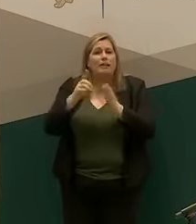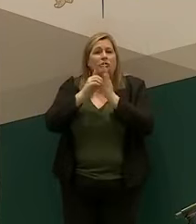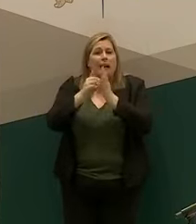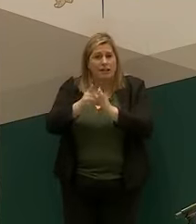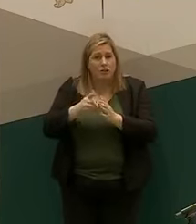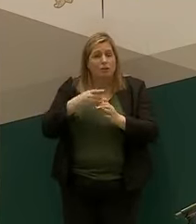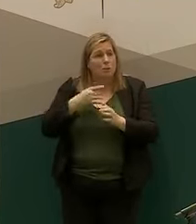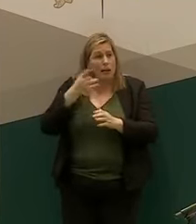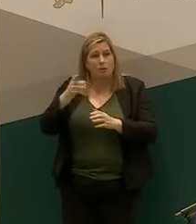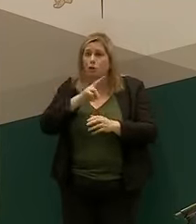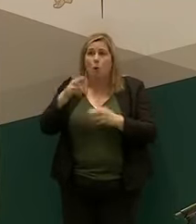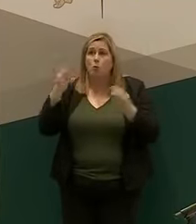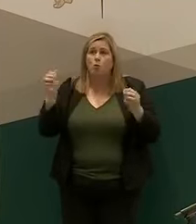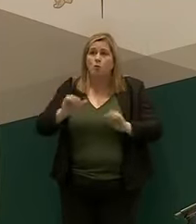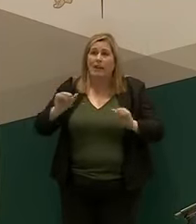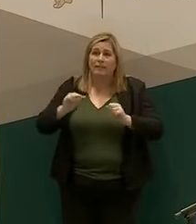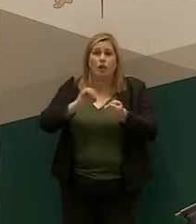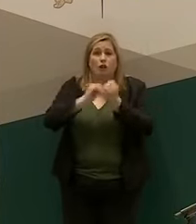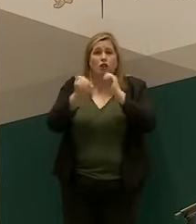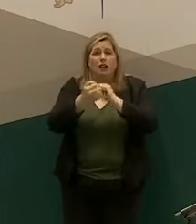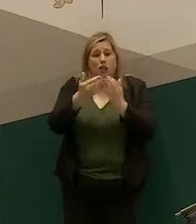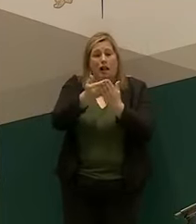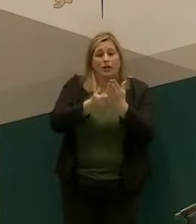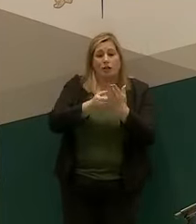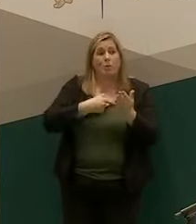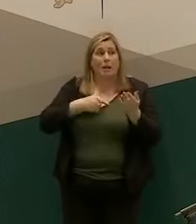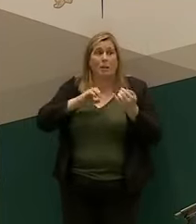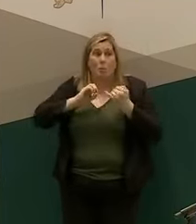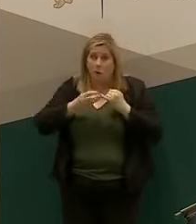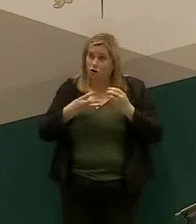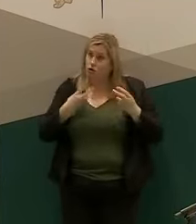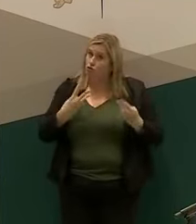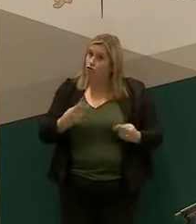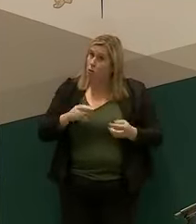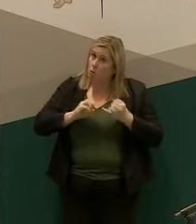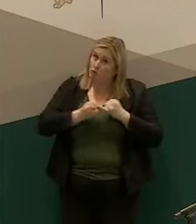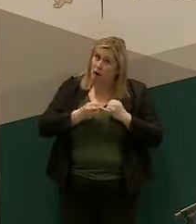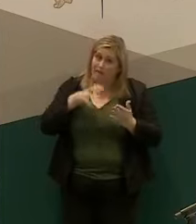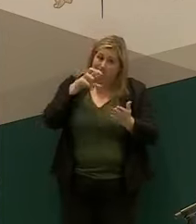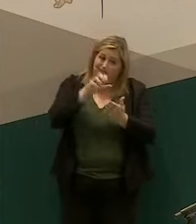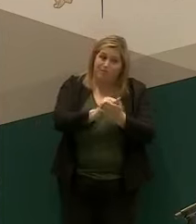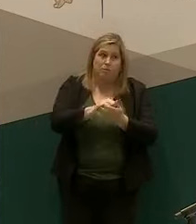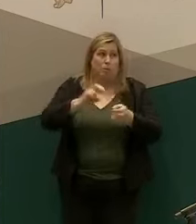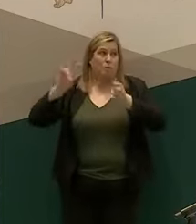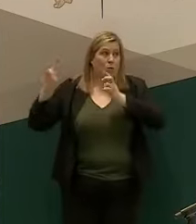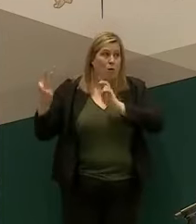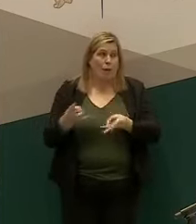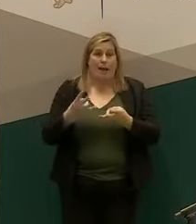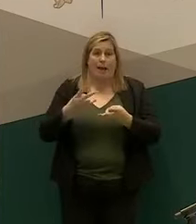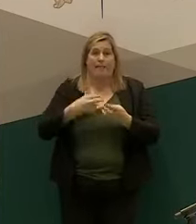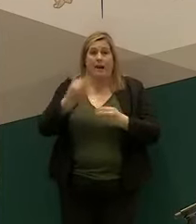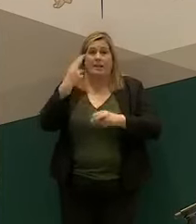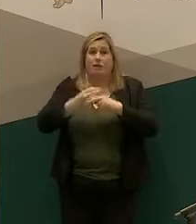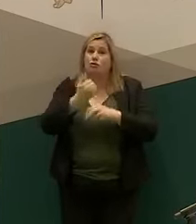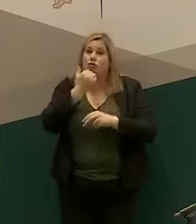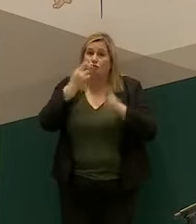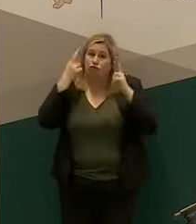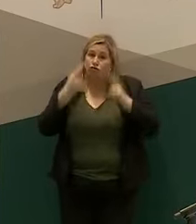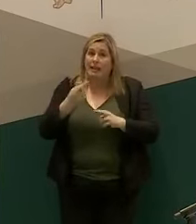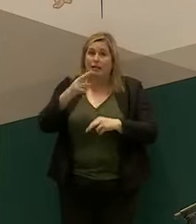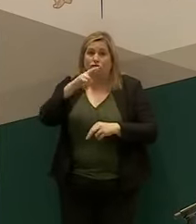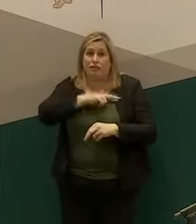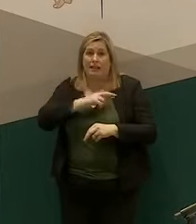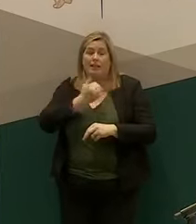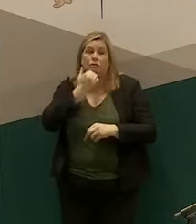for the change in the legislation that we want to try and see to help to get that early reporting. And we're also going to be engaging in writing through the HPSC